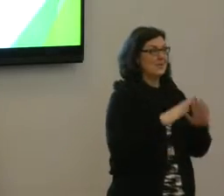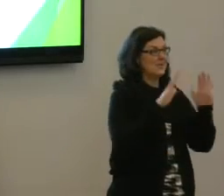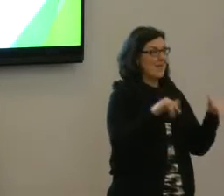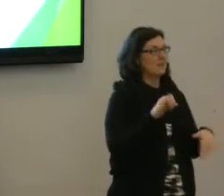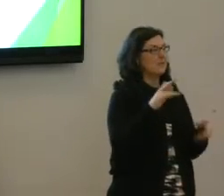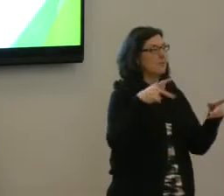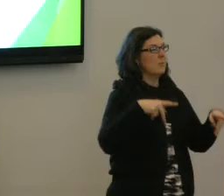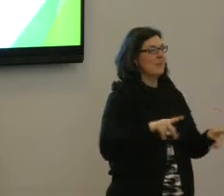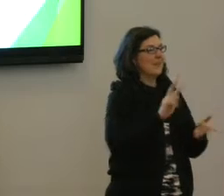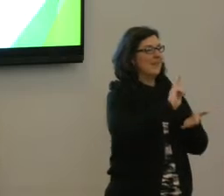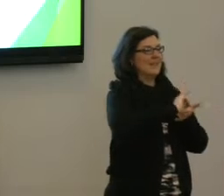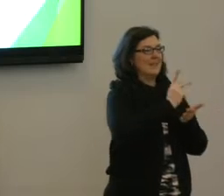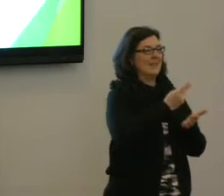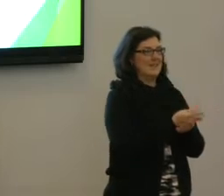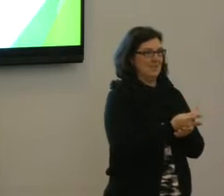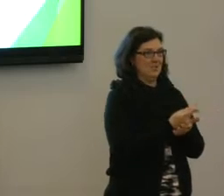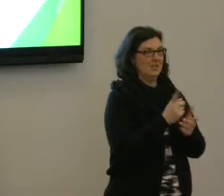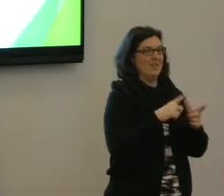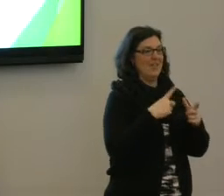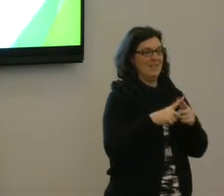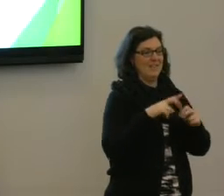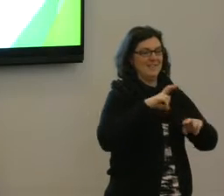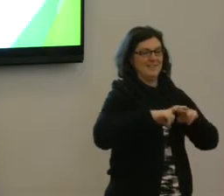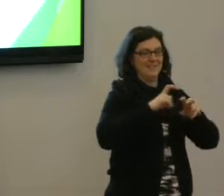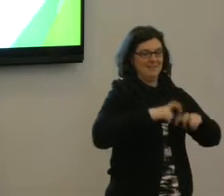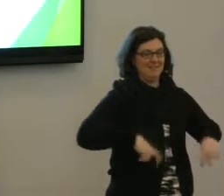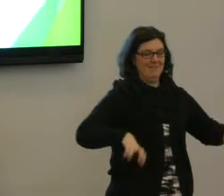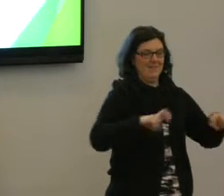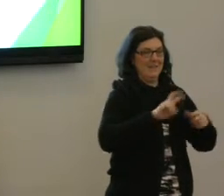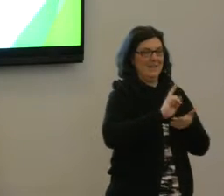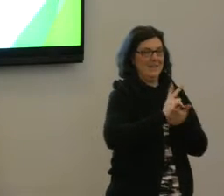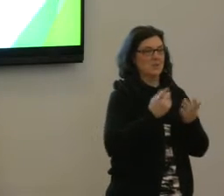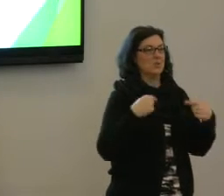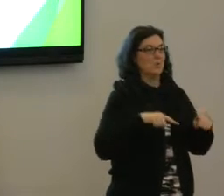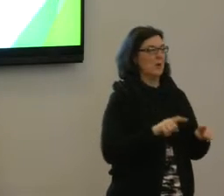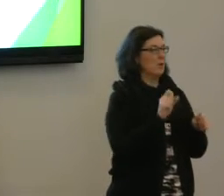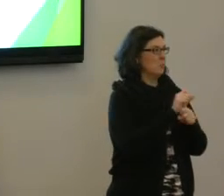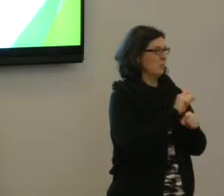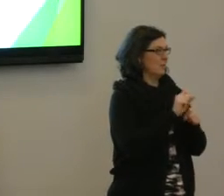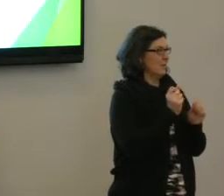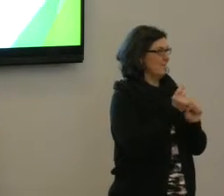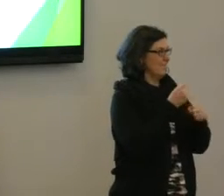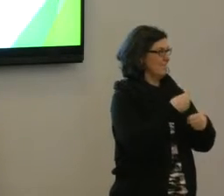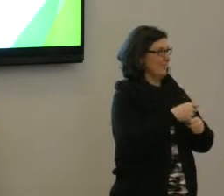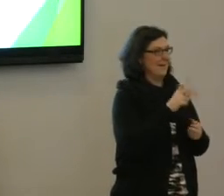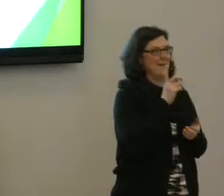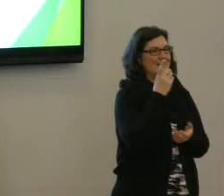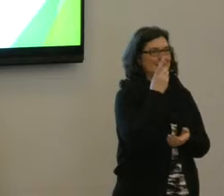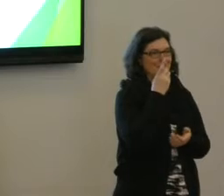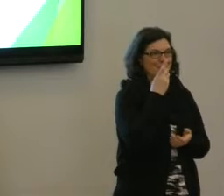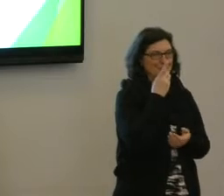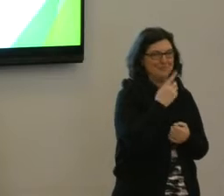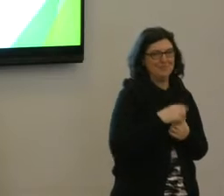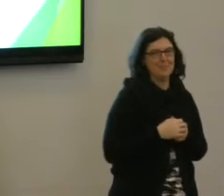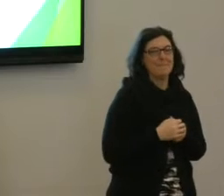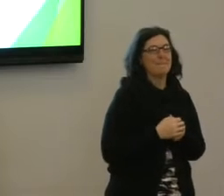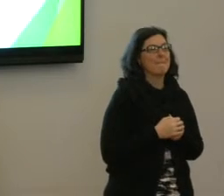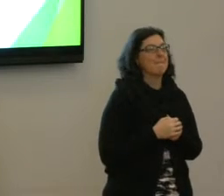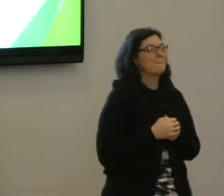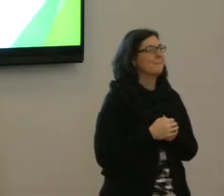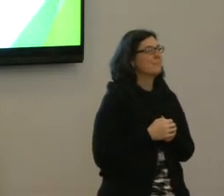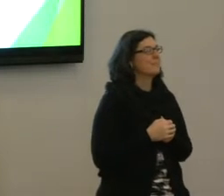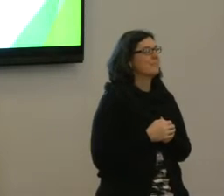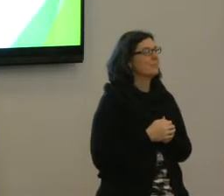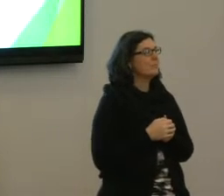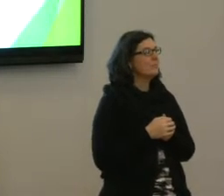come into the kitchen and sit around the kitchen table while you're preparing dinner or something like that. And he was saying, how do